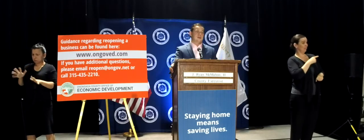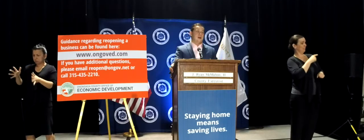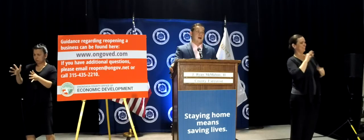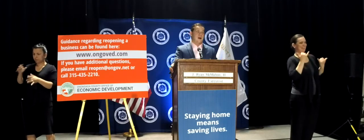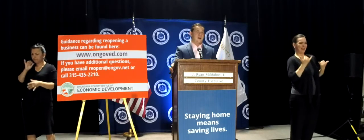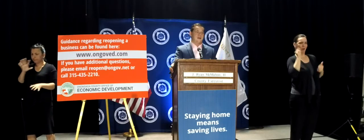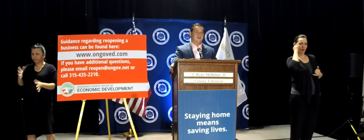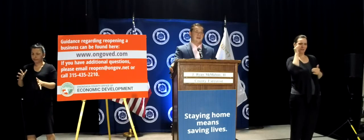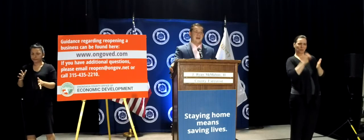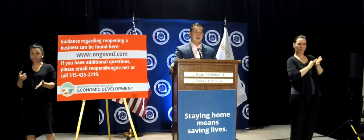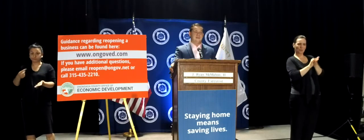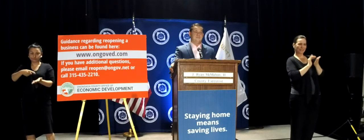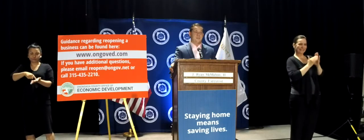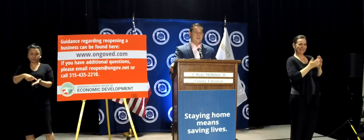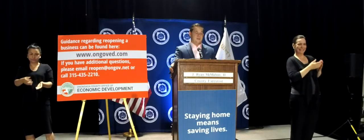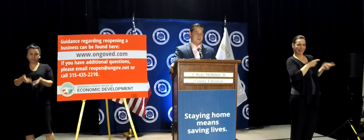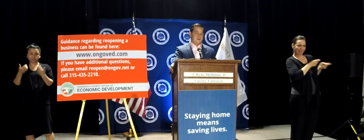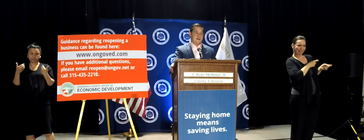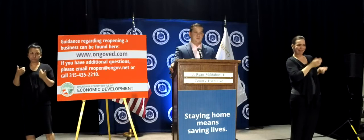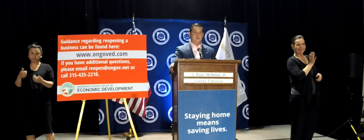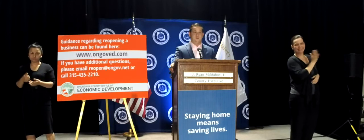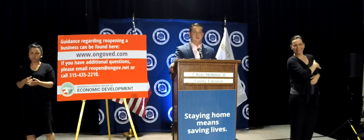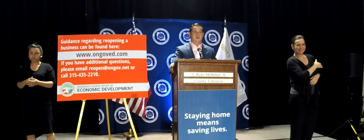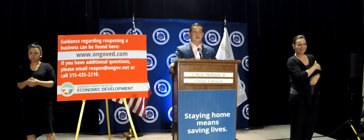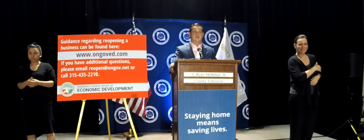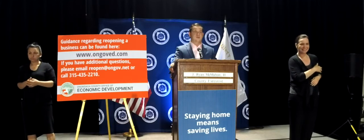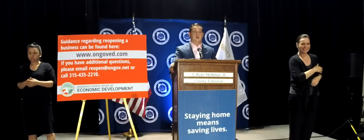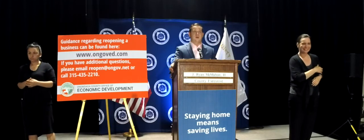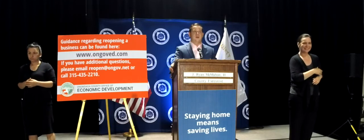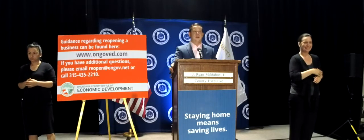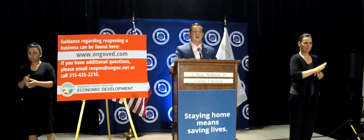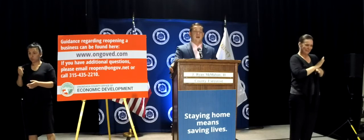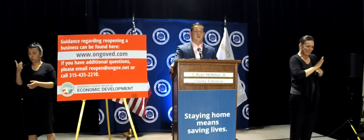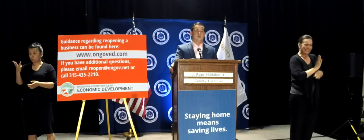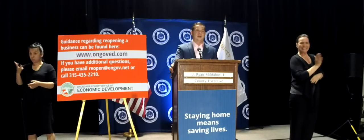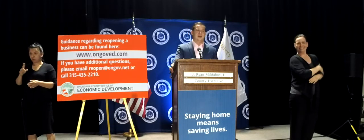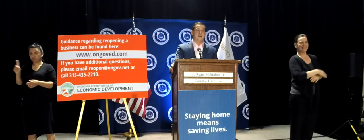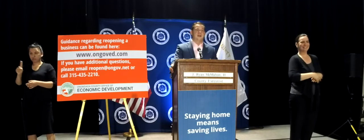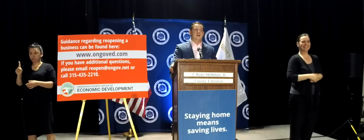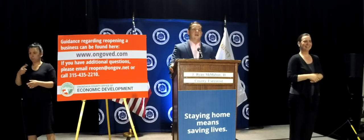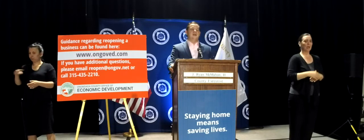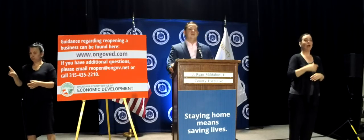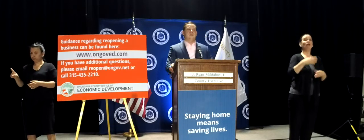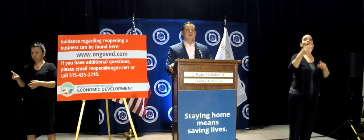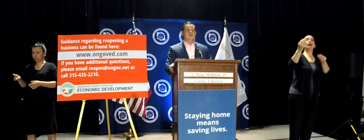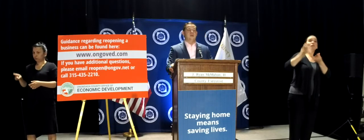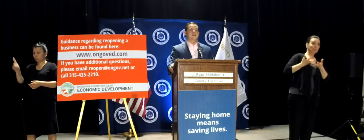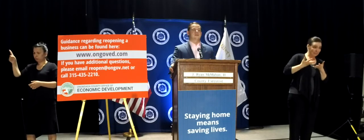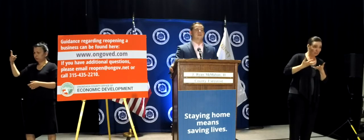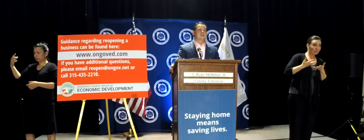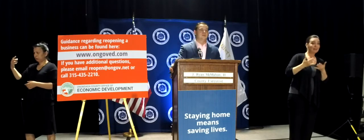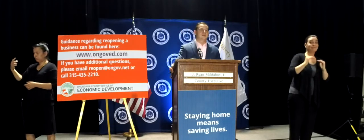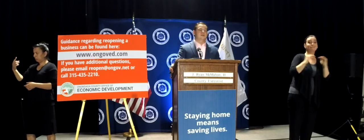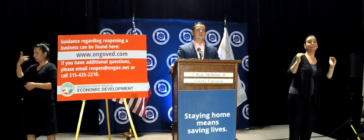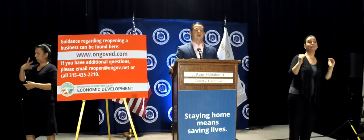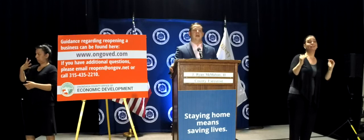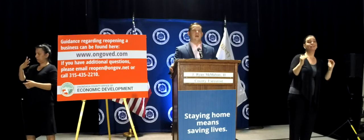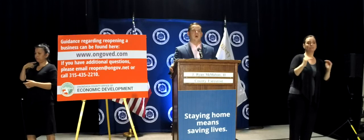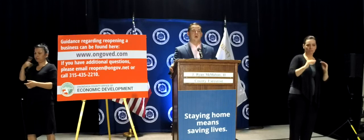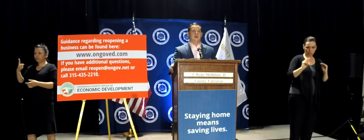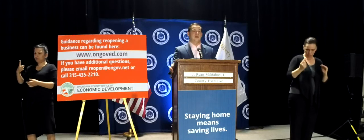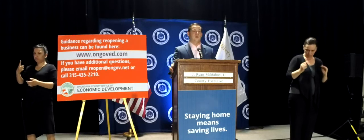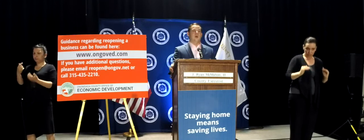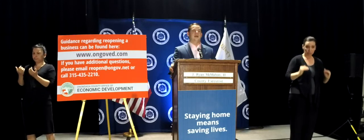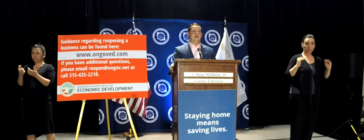guidance, and the data speaks for itself. So we can't, the business is